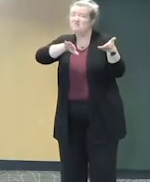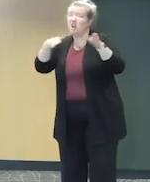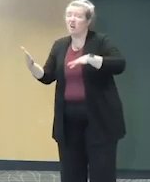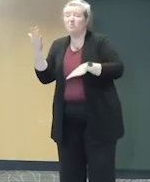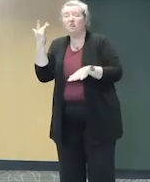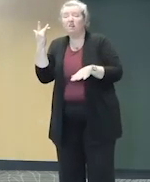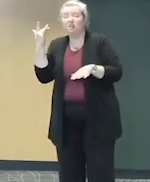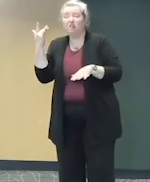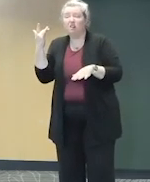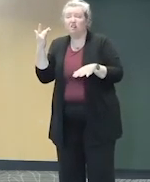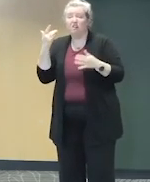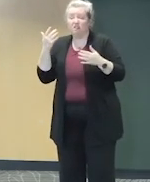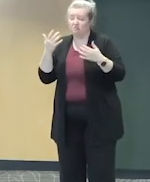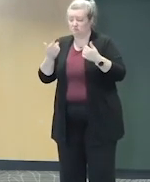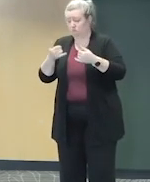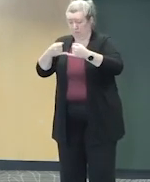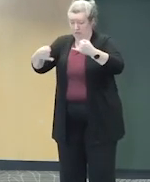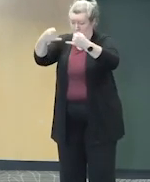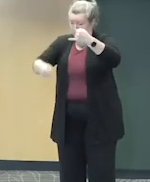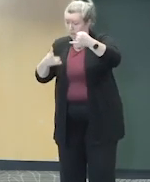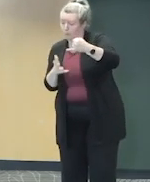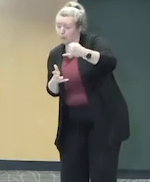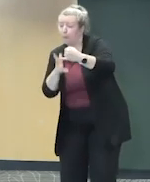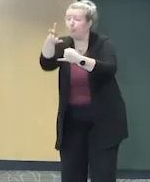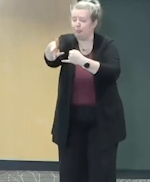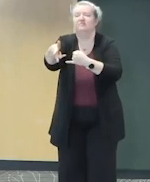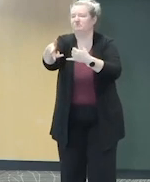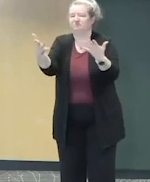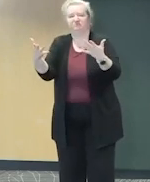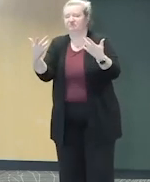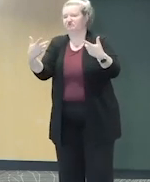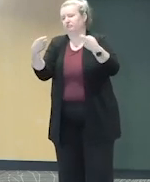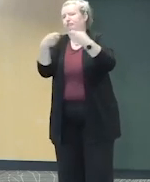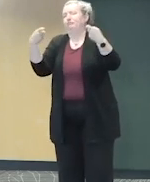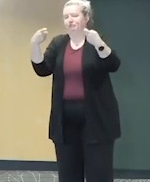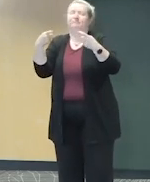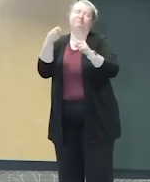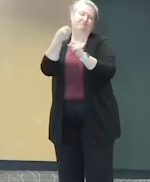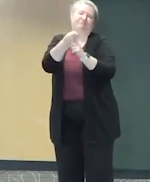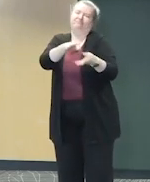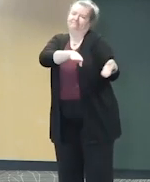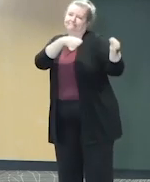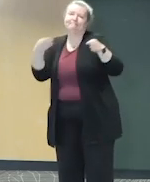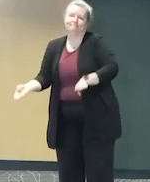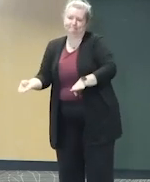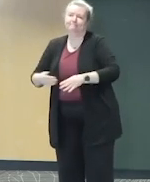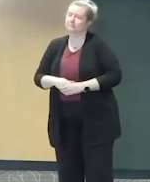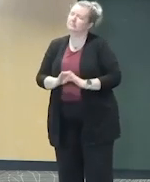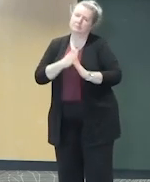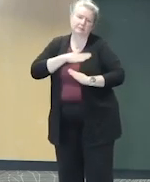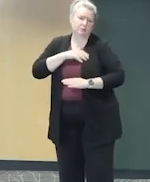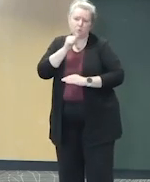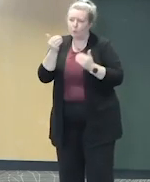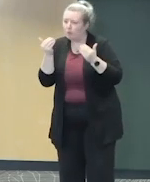drove across or went near down power lines. Please do not do that. Please remain mindful that while our electric